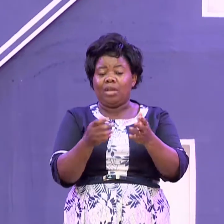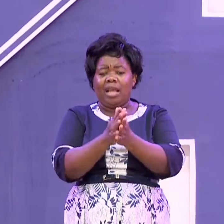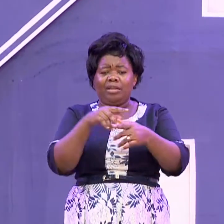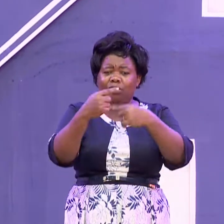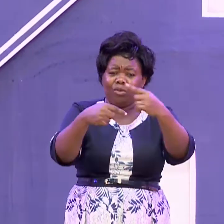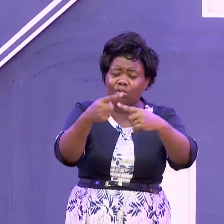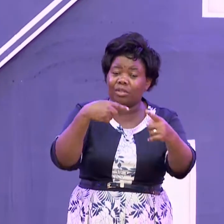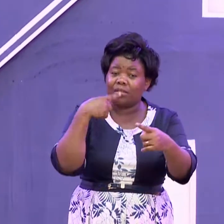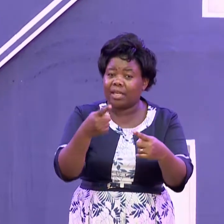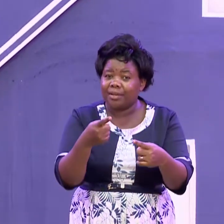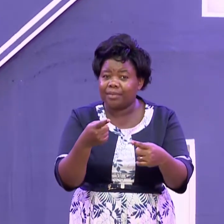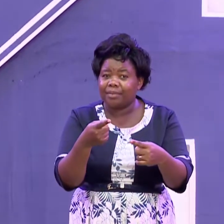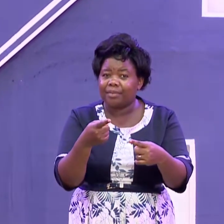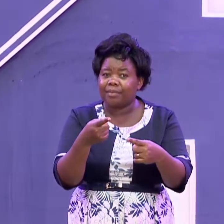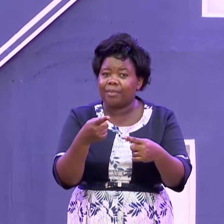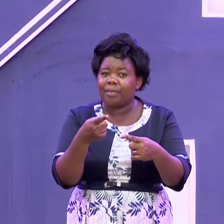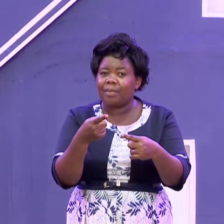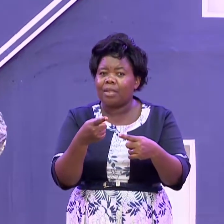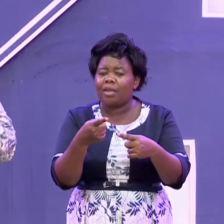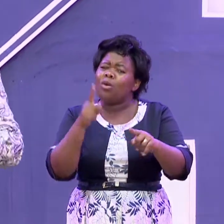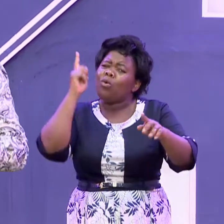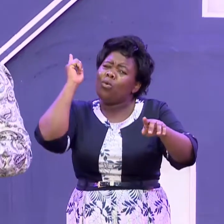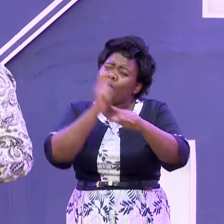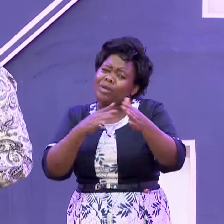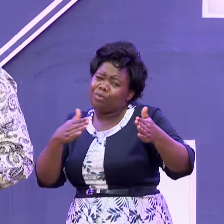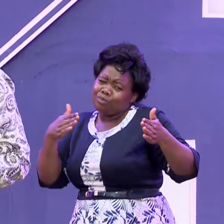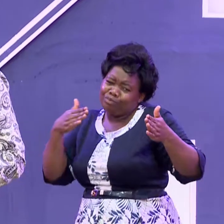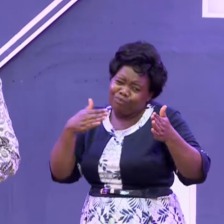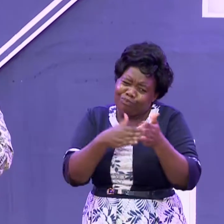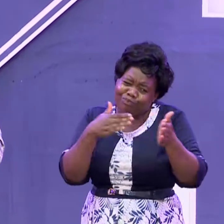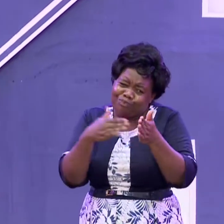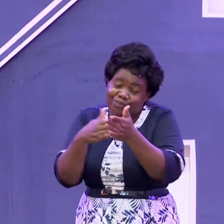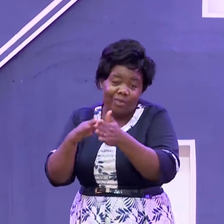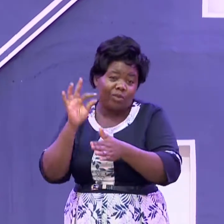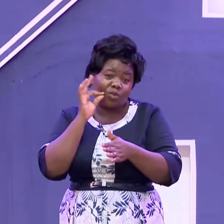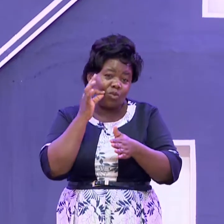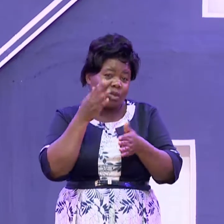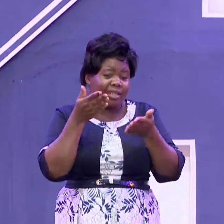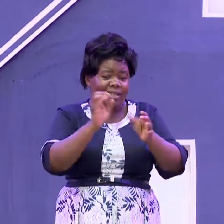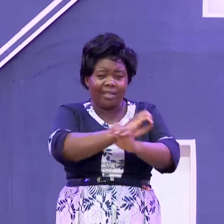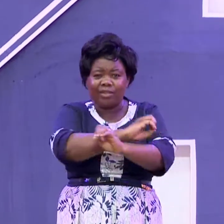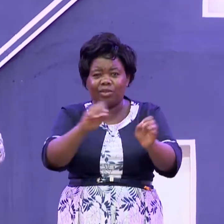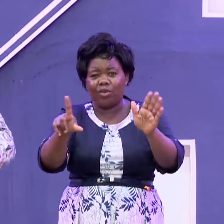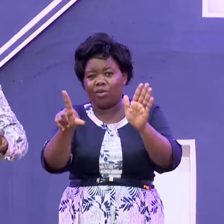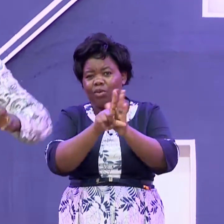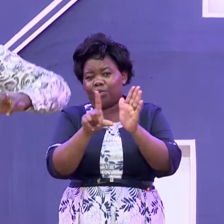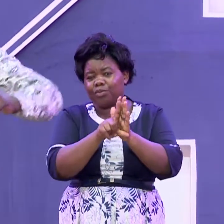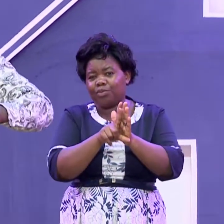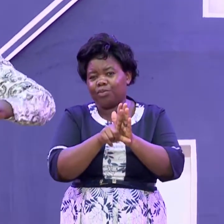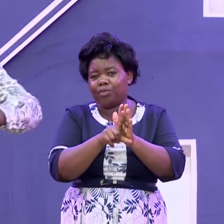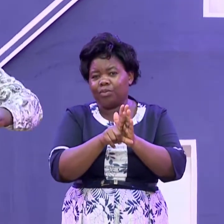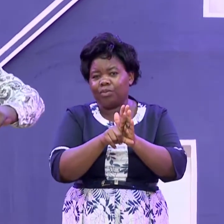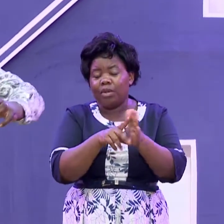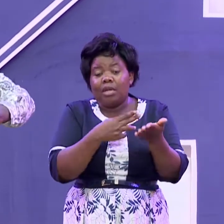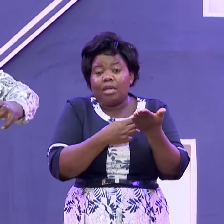on to say. Era that against such there is no law. The